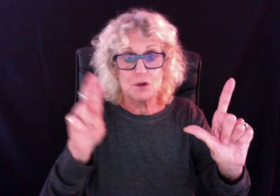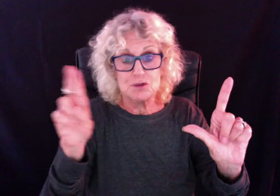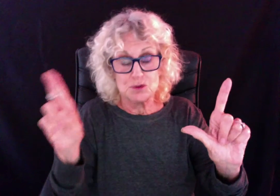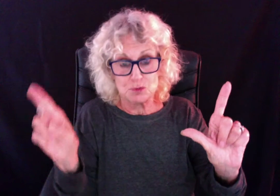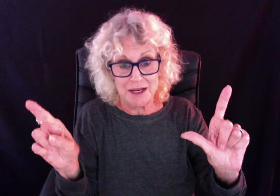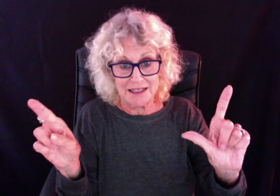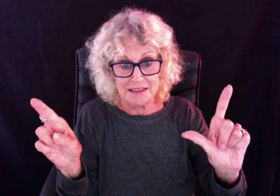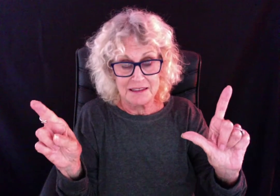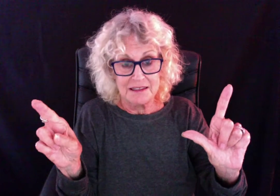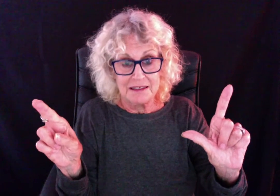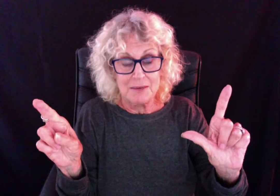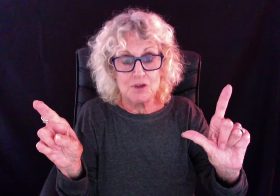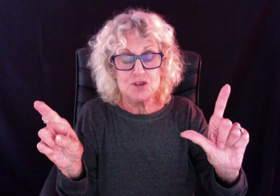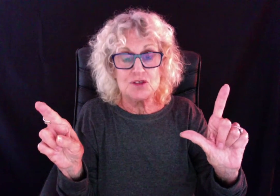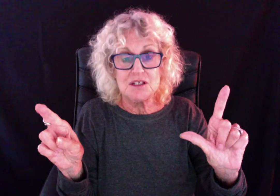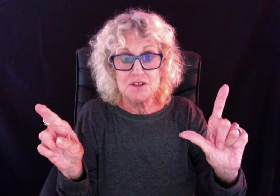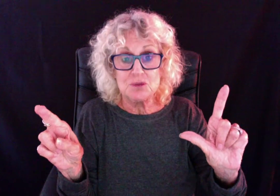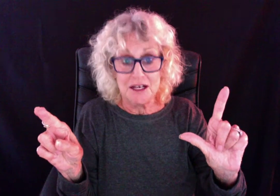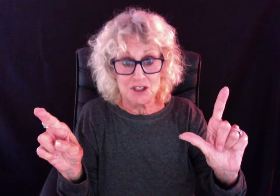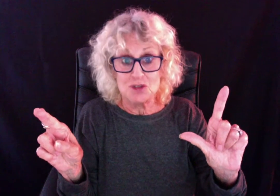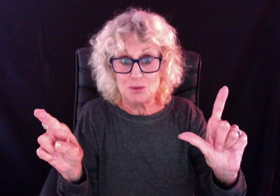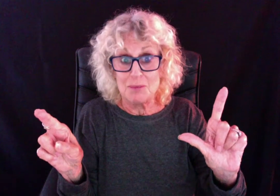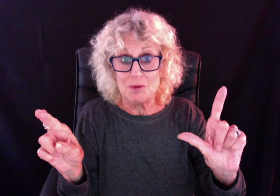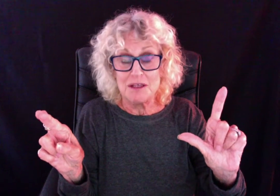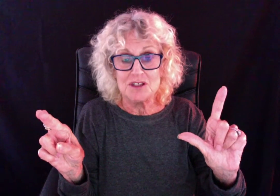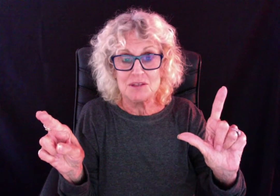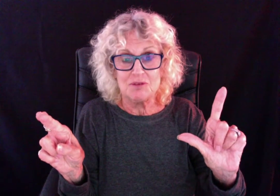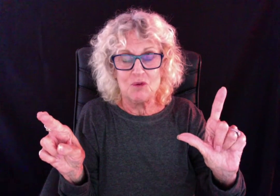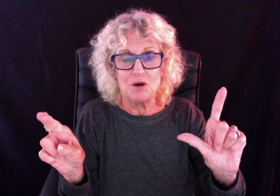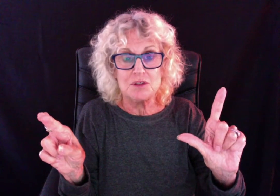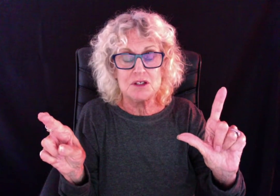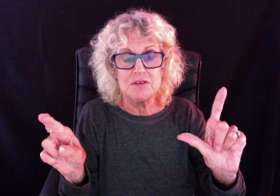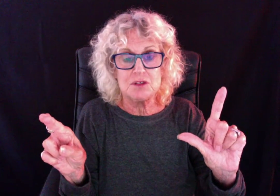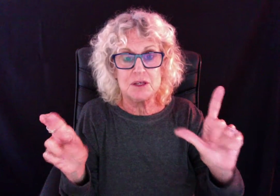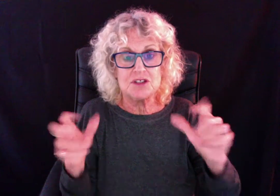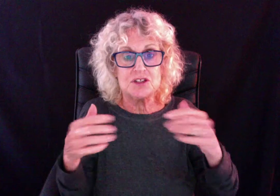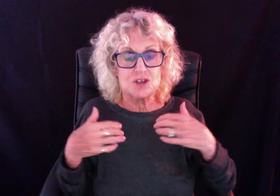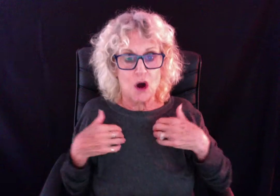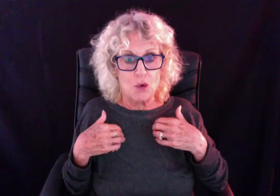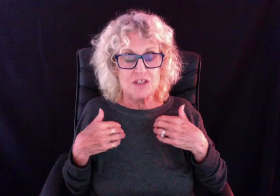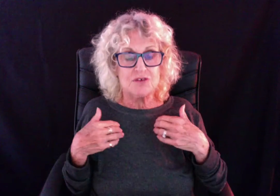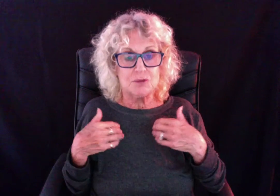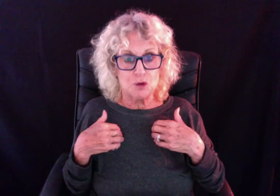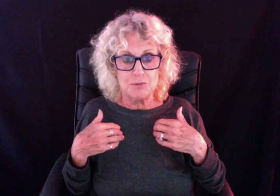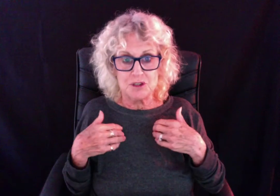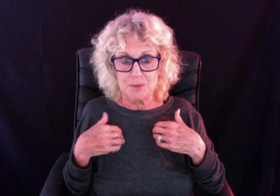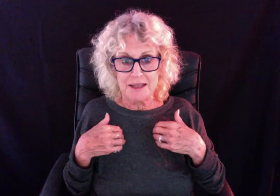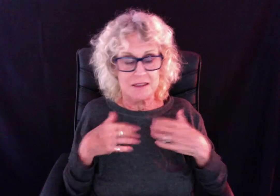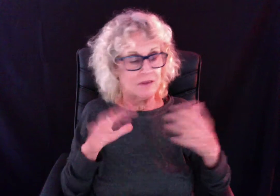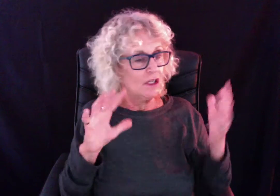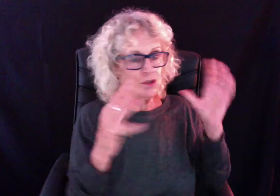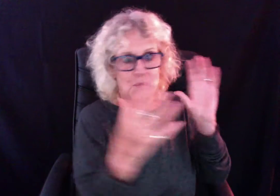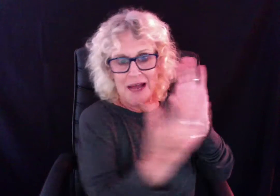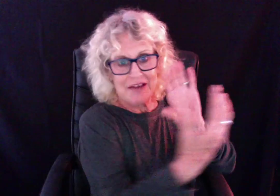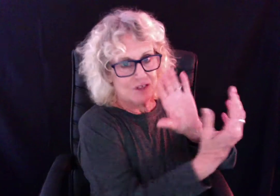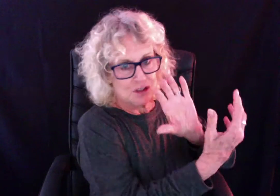to the right. And when you're giving directions, remember we mentioned before, when you're giving directions, it's always from your perspective. You don't have to turn